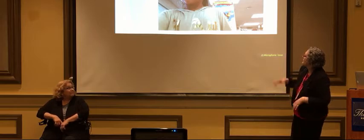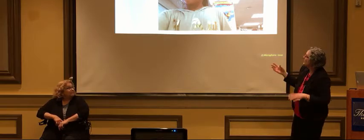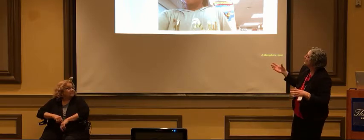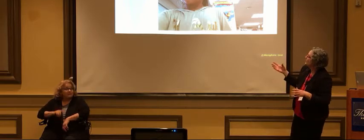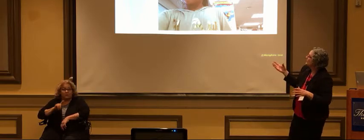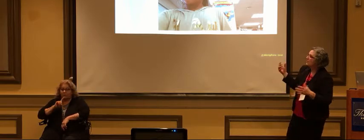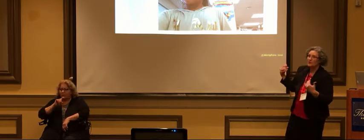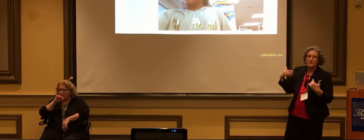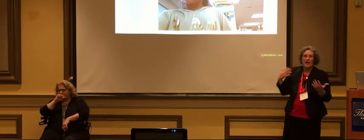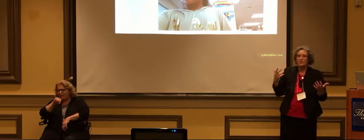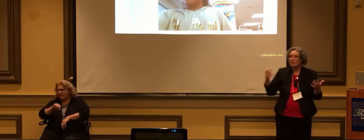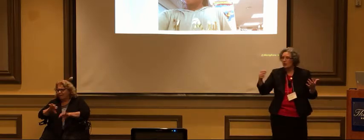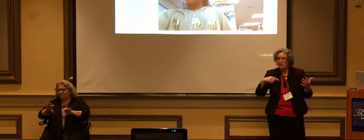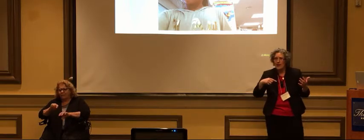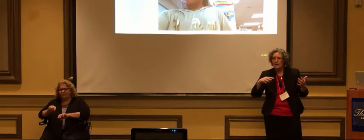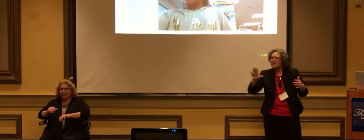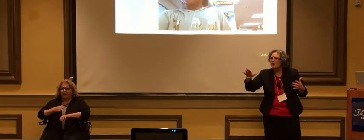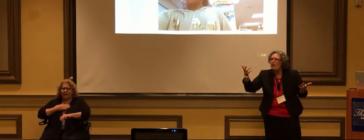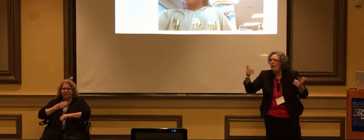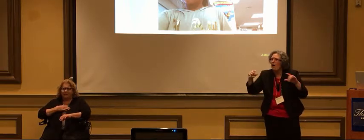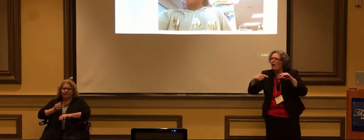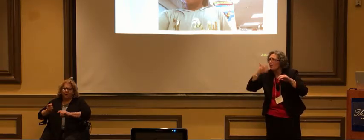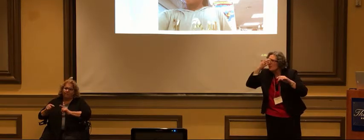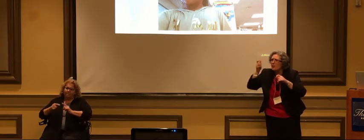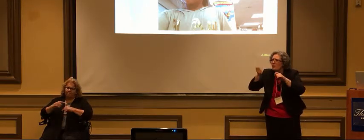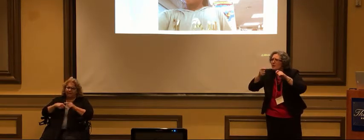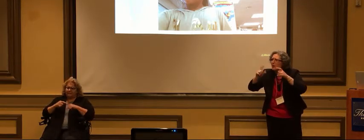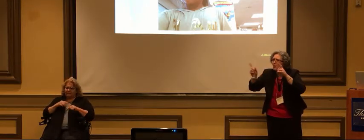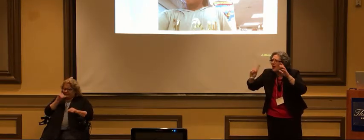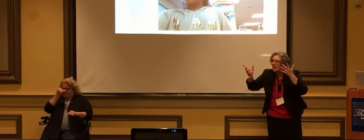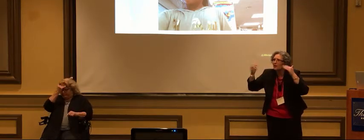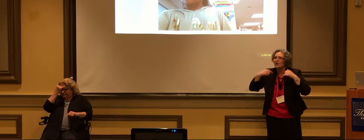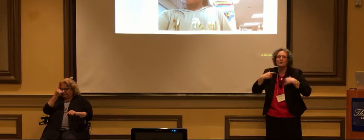She absolutely loved doing it, and she was happy to go back. I was like, oh,